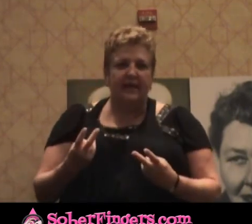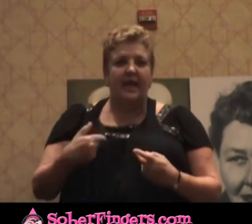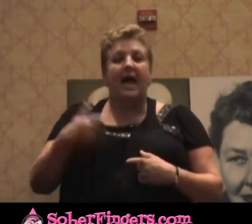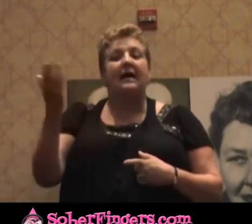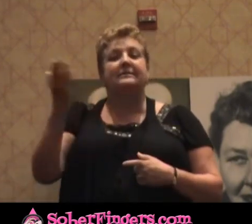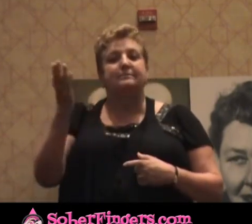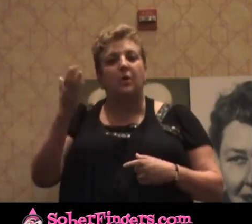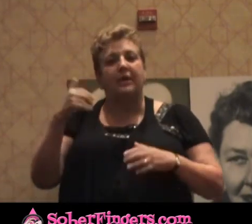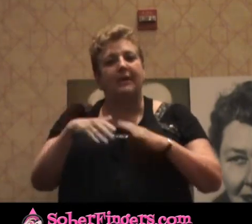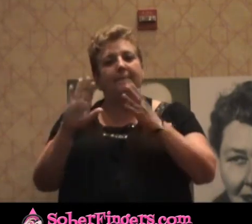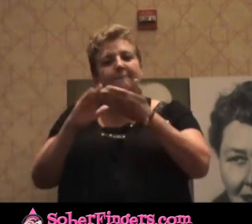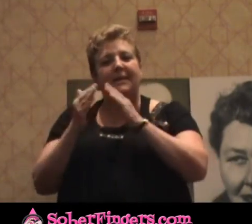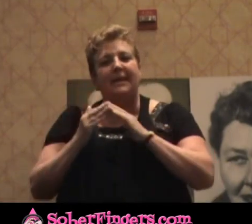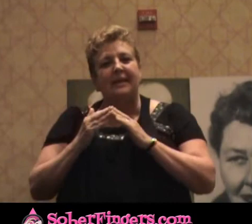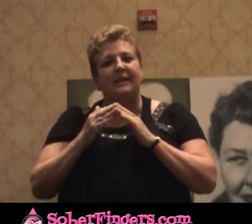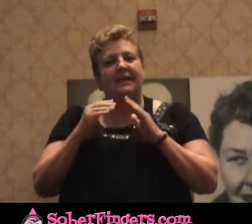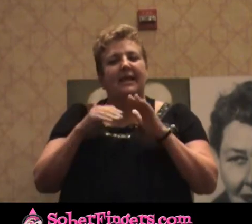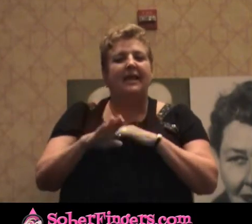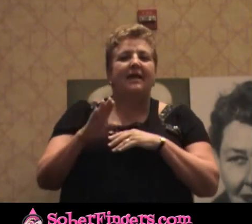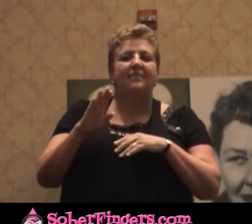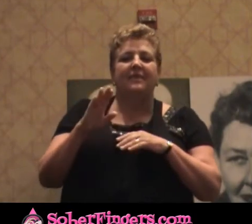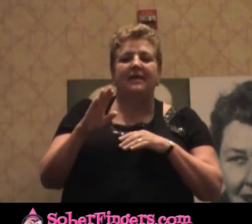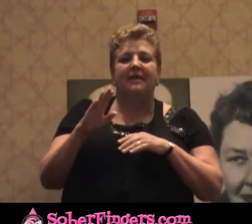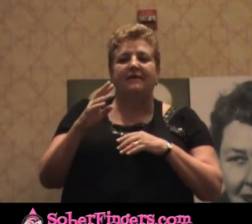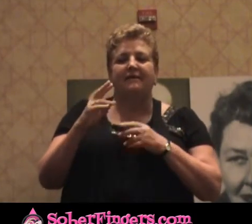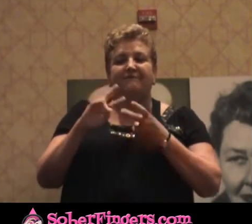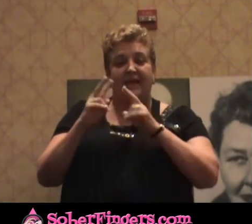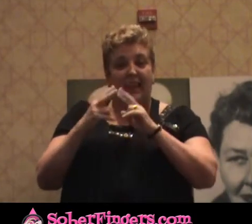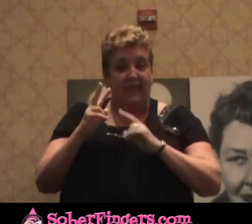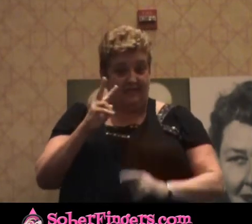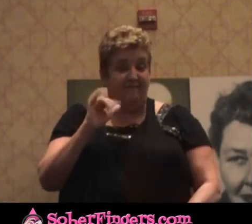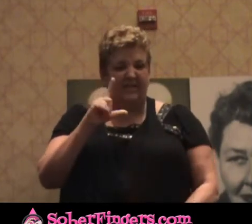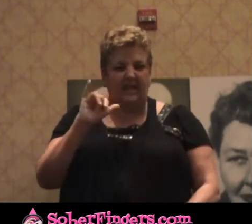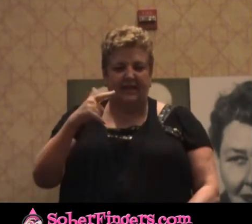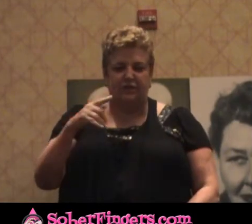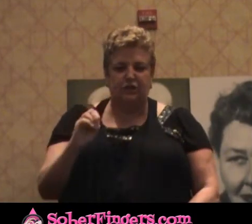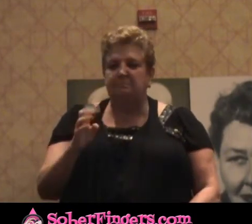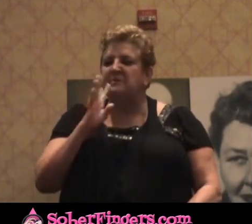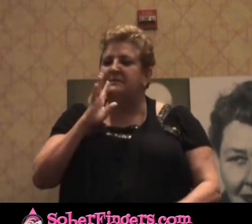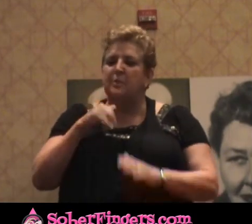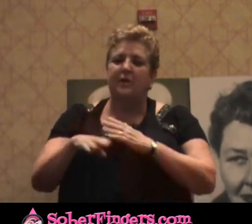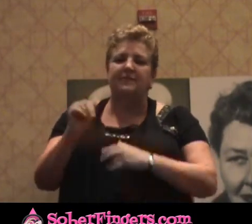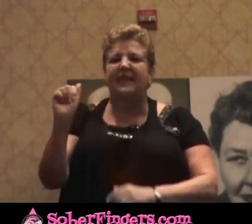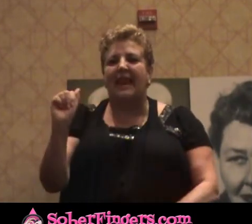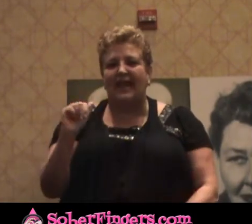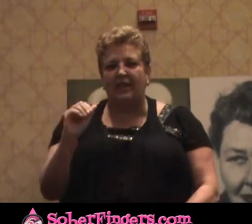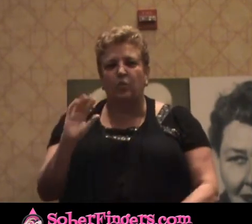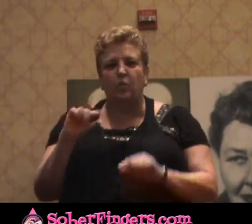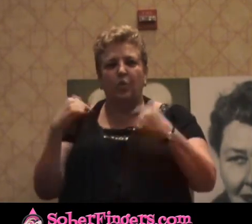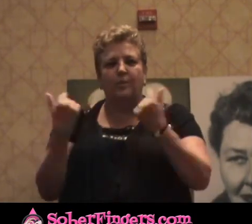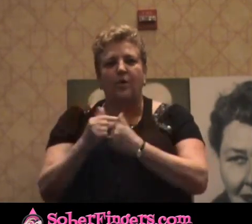in the village at the Gay Lesbian Center. I spoke at the Atlantic Group. I talked to my friends. All my friends in New York didn't know I was in the program either.